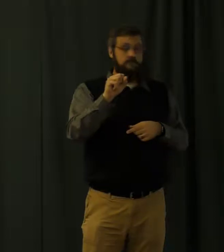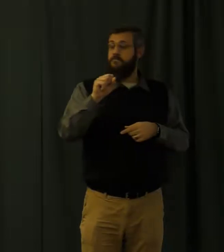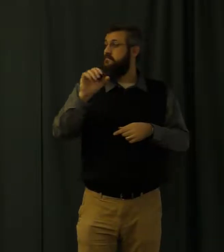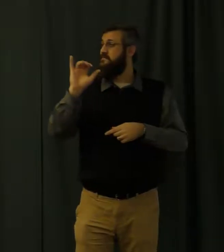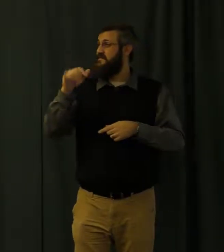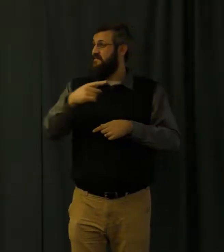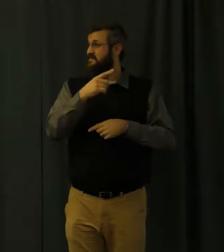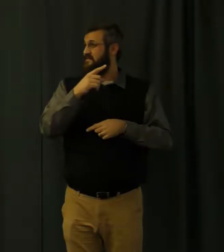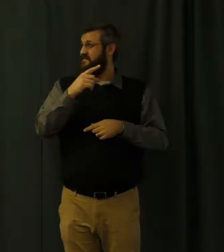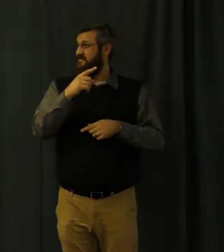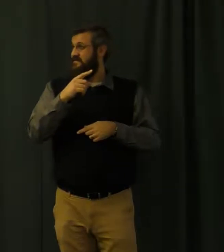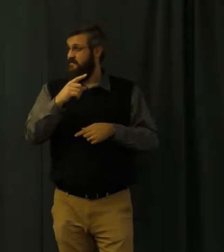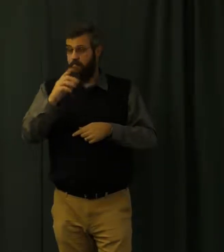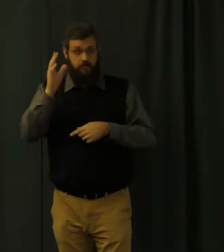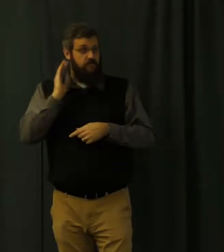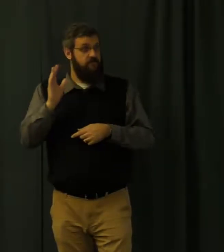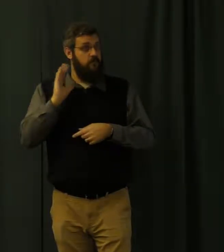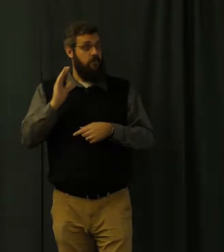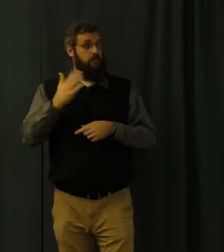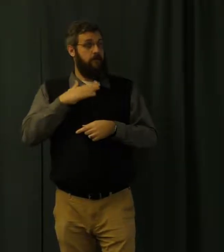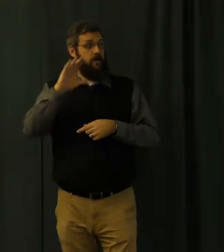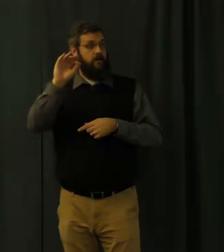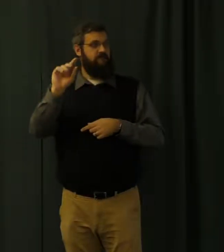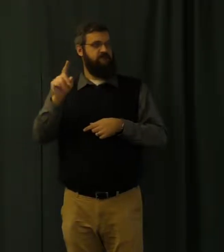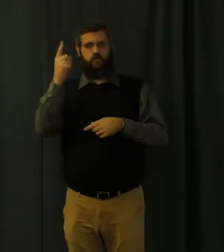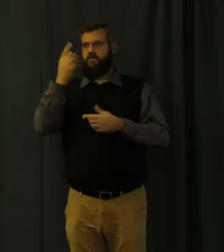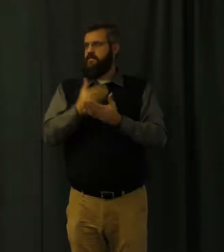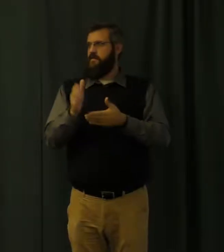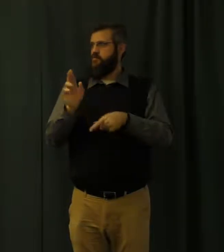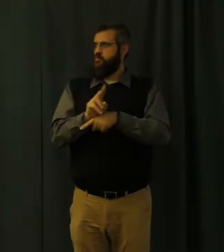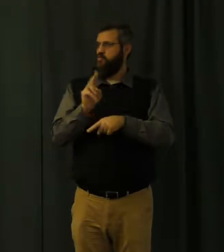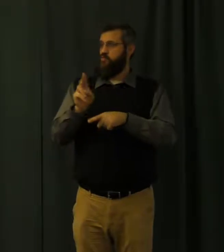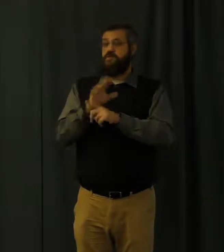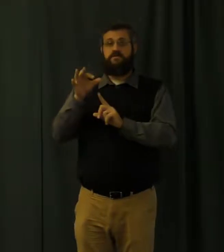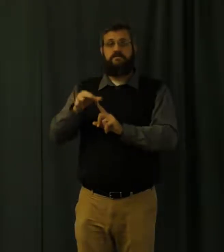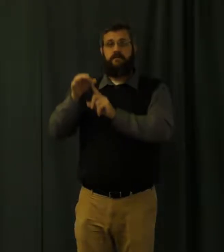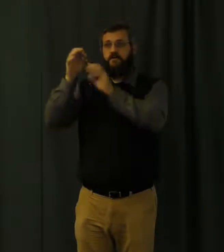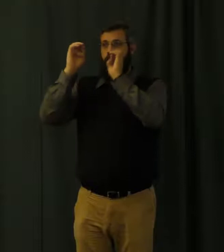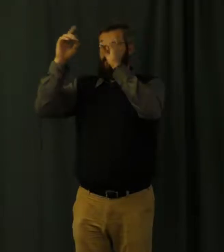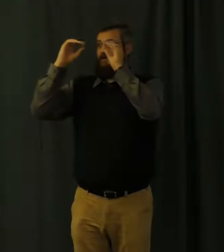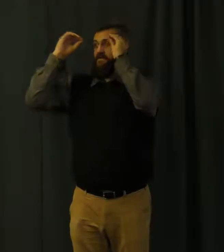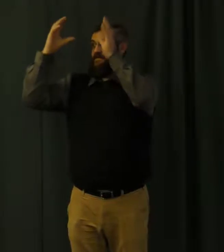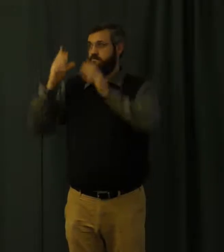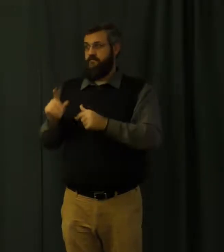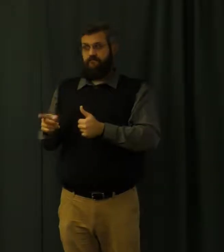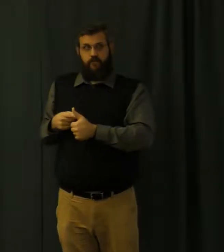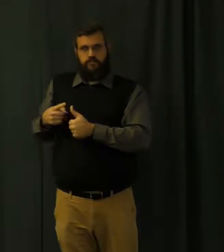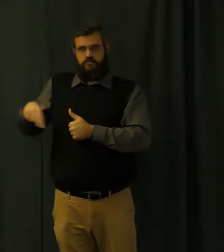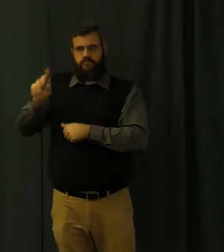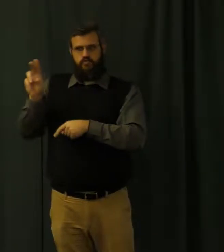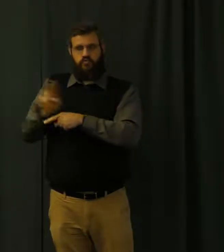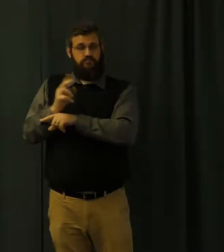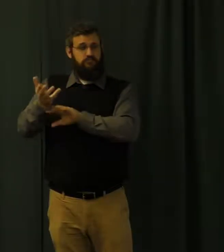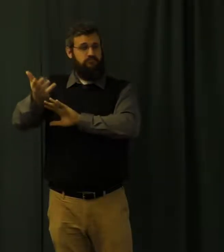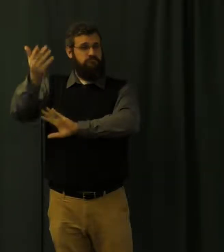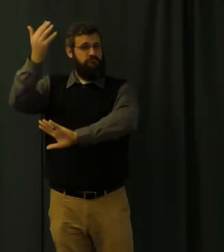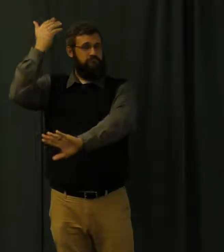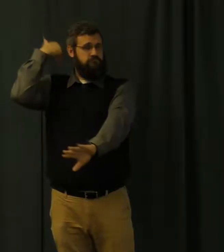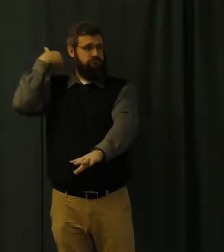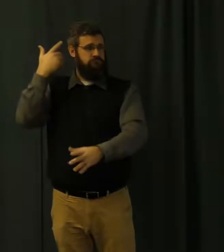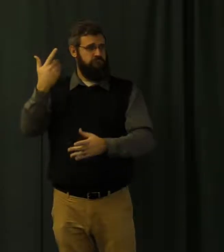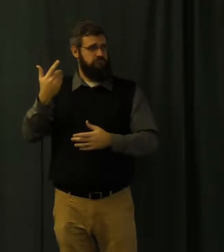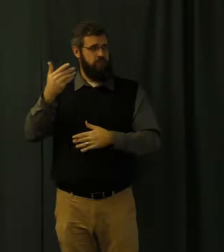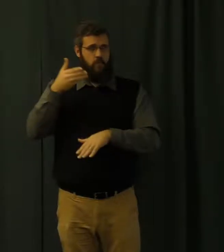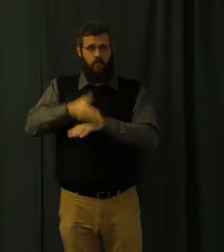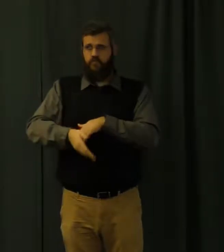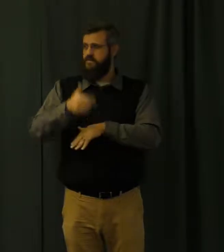Forms is actually the first thing we used, and it was our special ed teachers. That's the very first Googly thing we did years and years ago, like probably